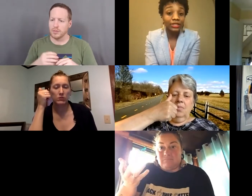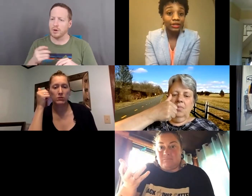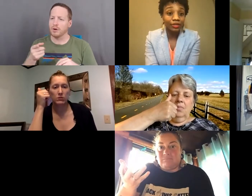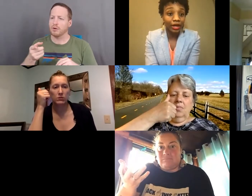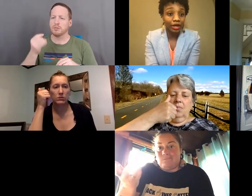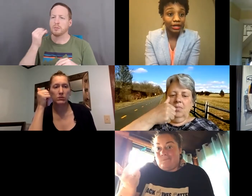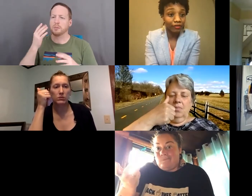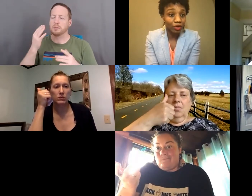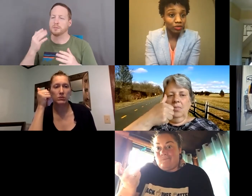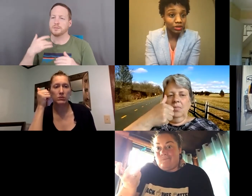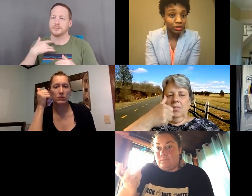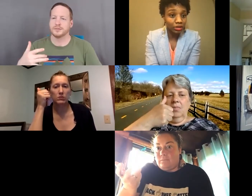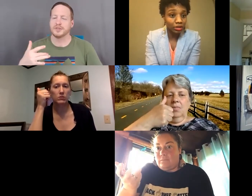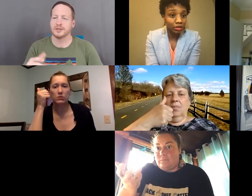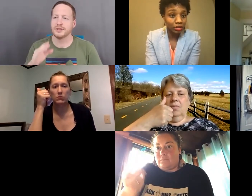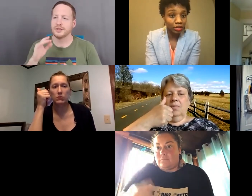wasn't there, can I vote?